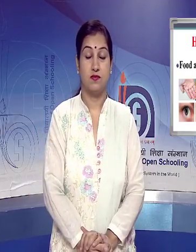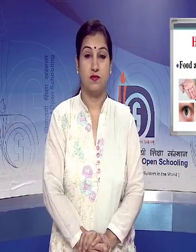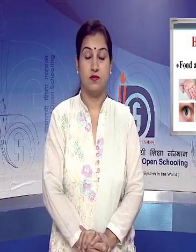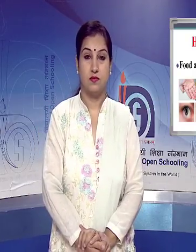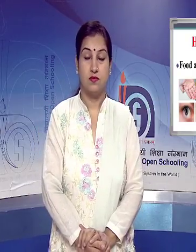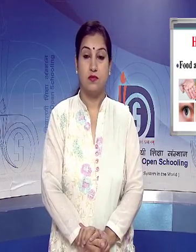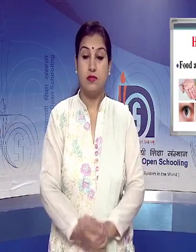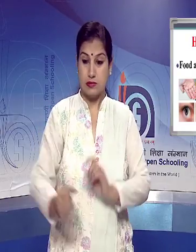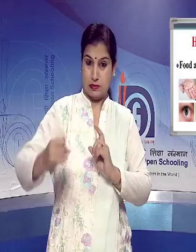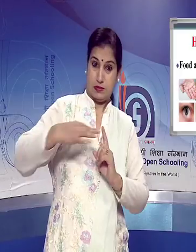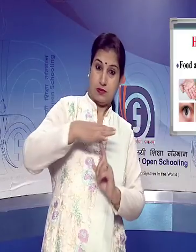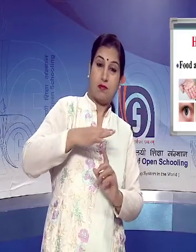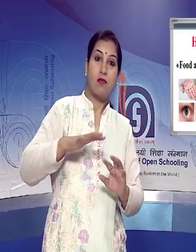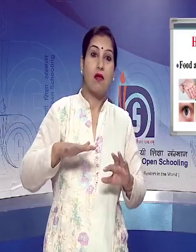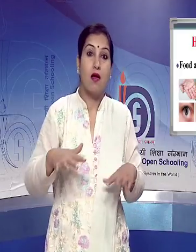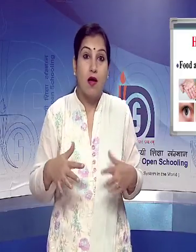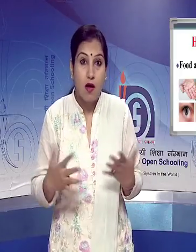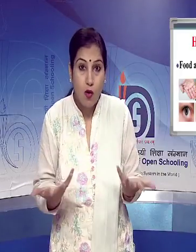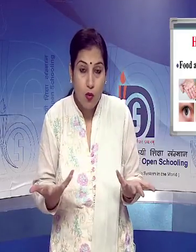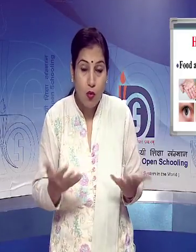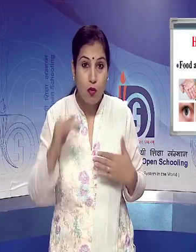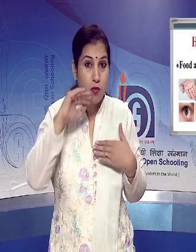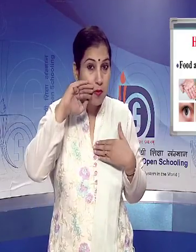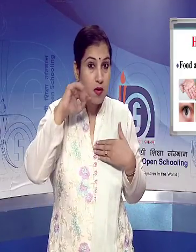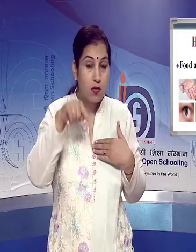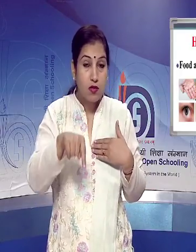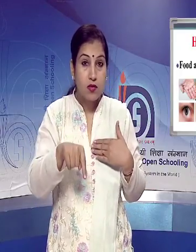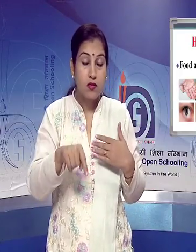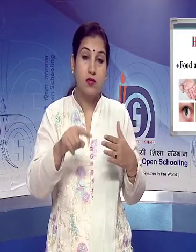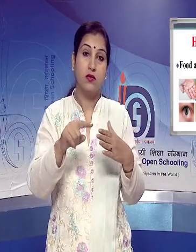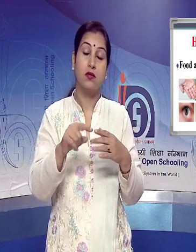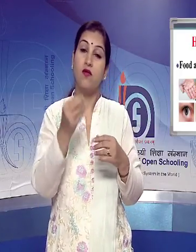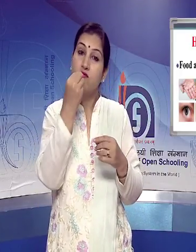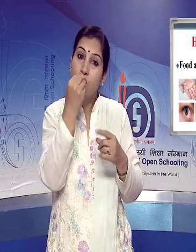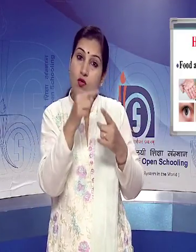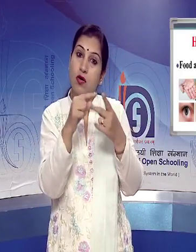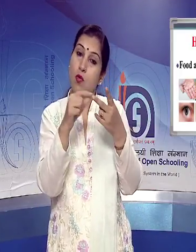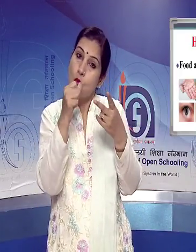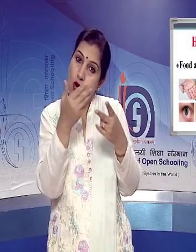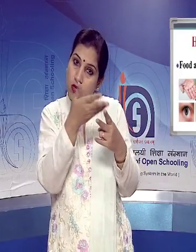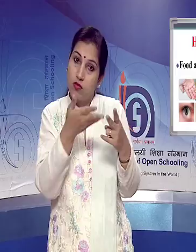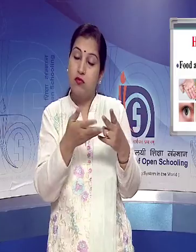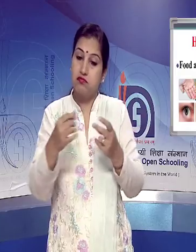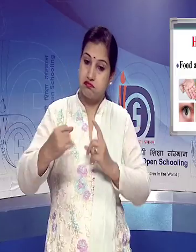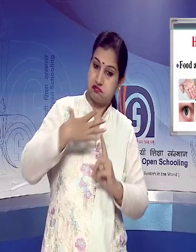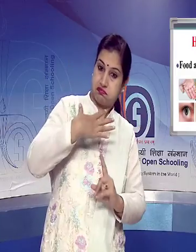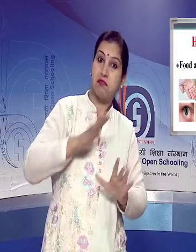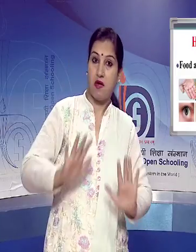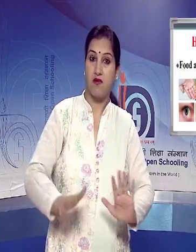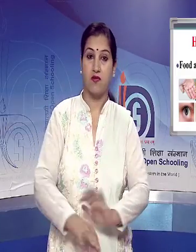side. The mode of spread for this jaundice is food and water.